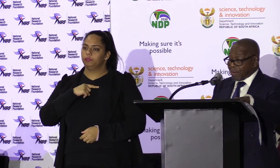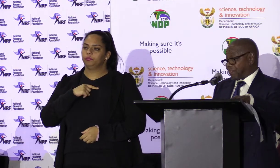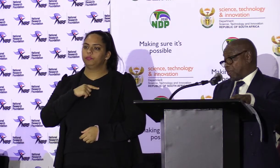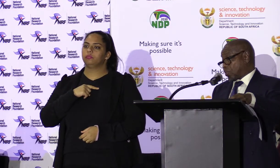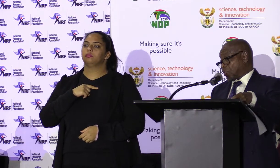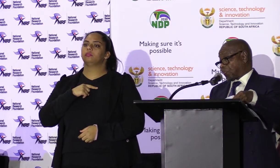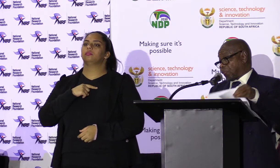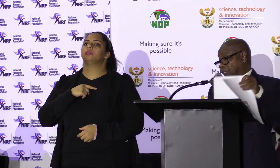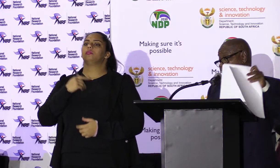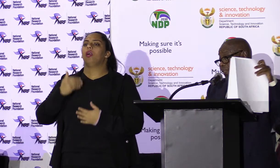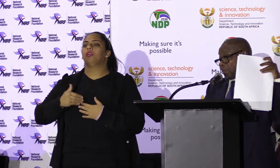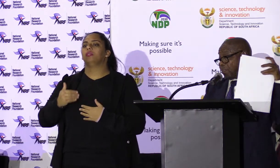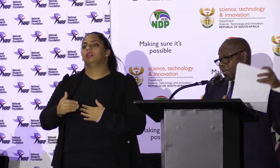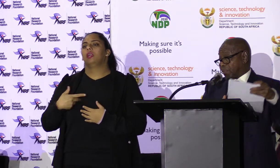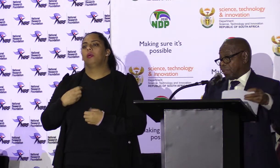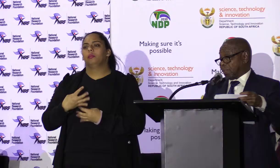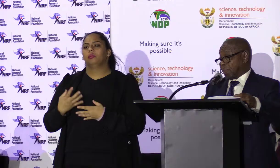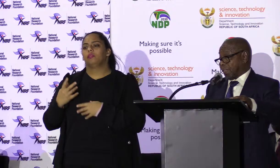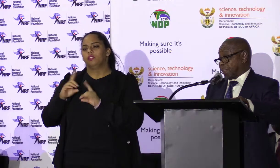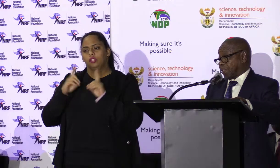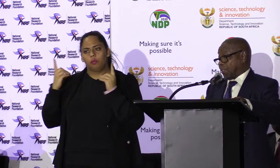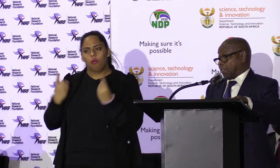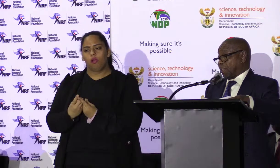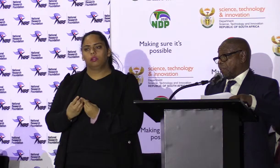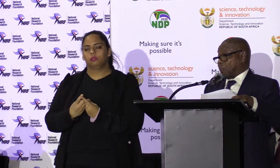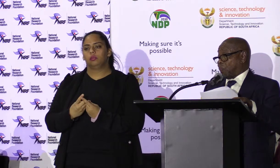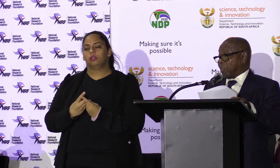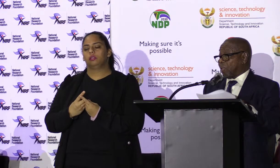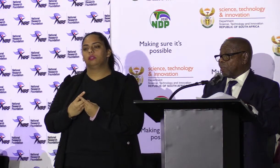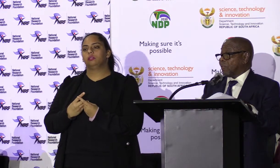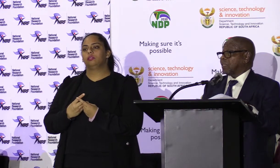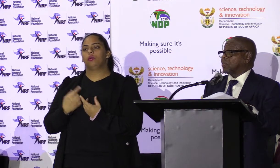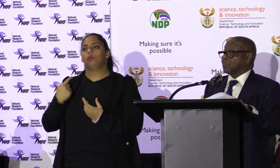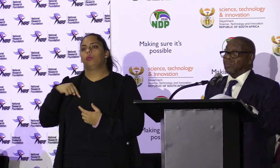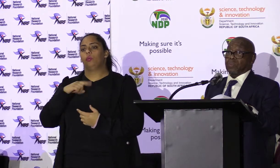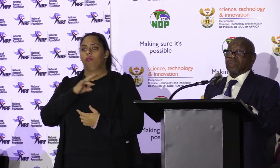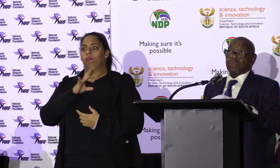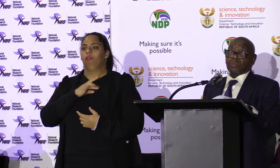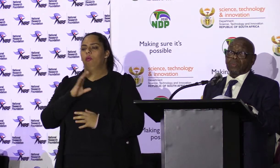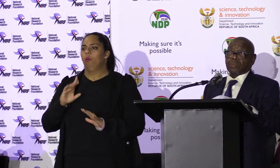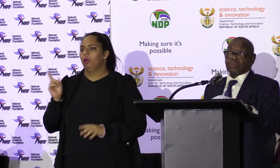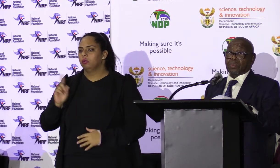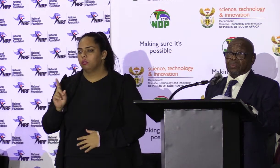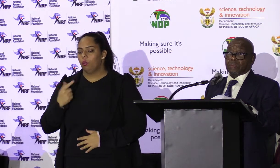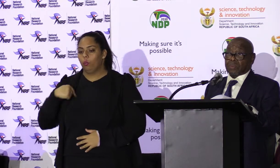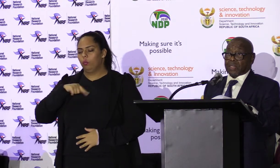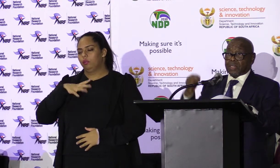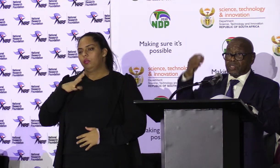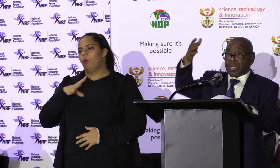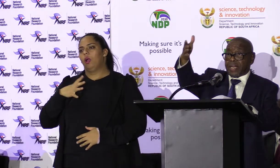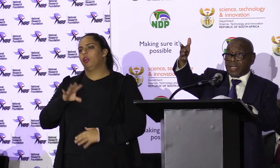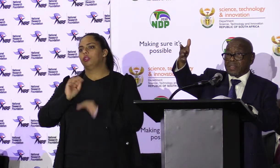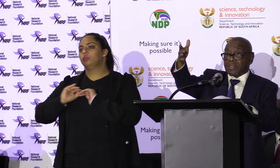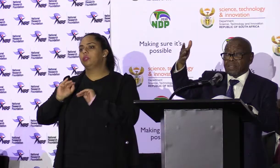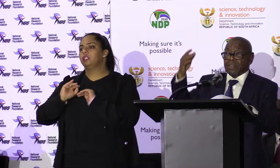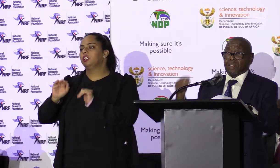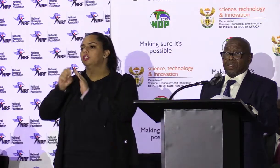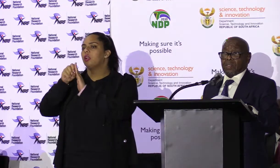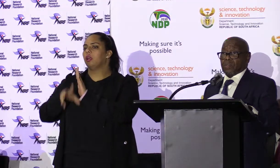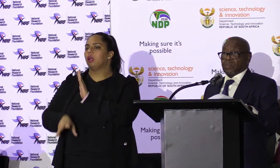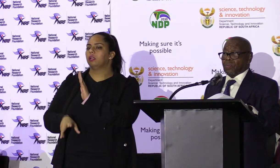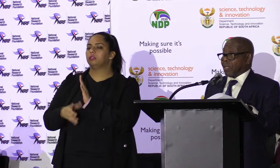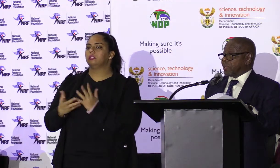Because our philosophy as the department is that we don't want to teach